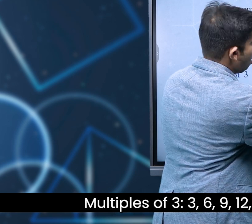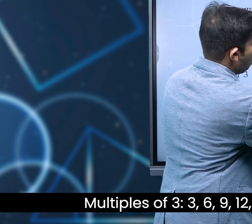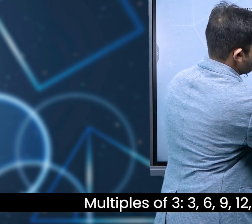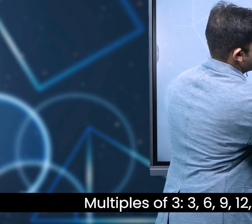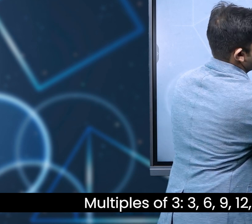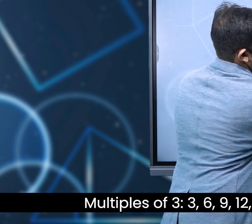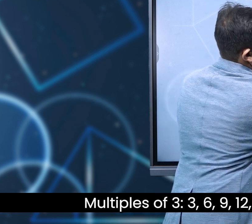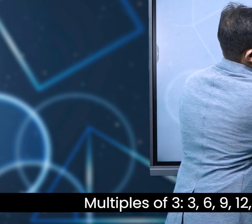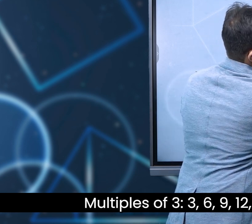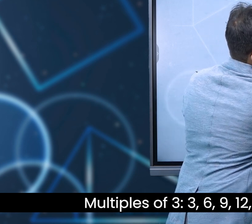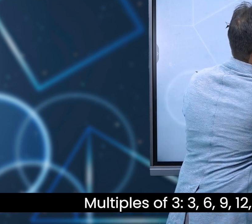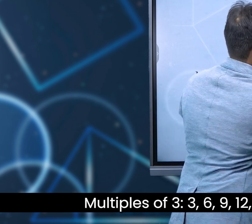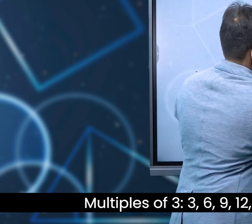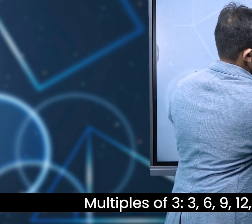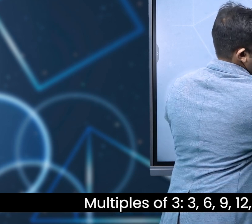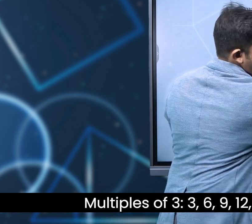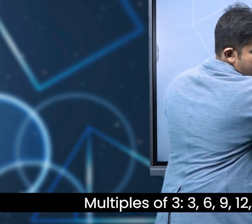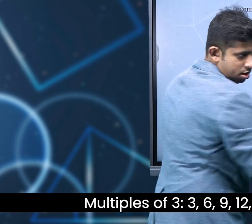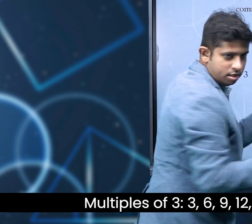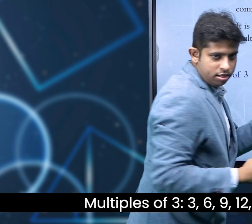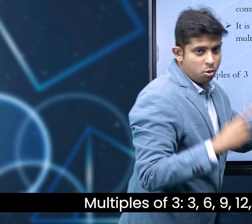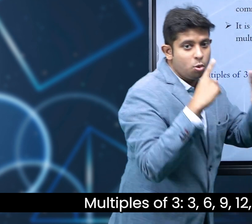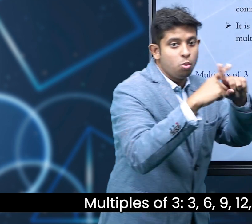24, 27, 30, 33, 36 and 39.